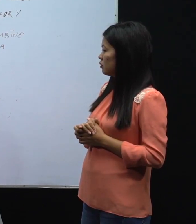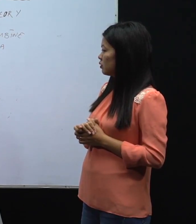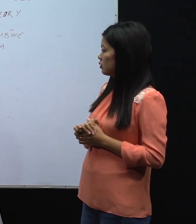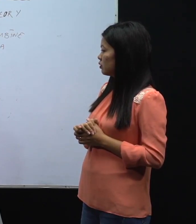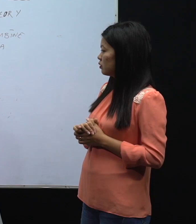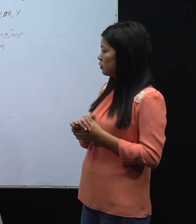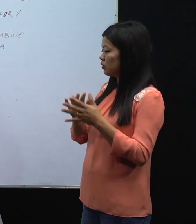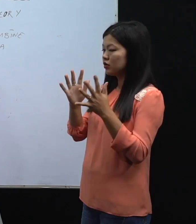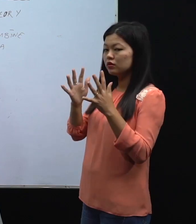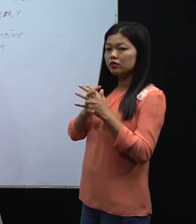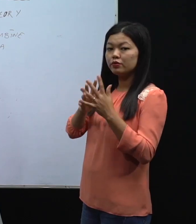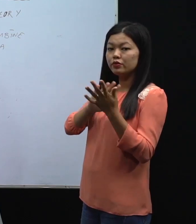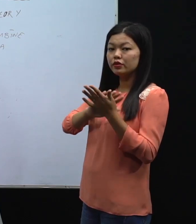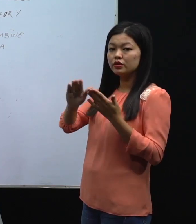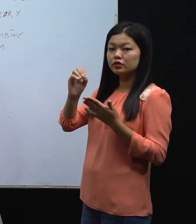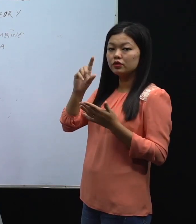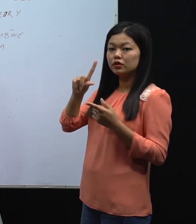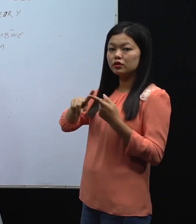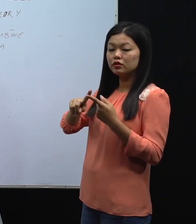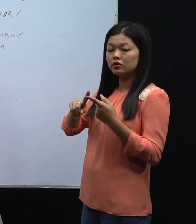whole number